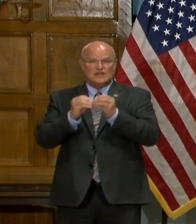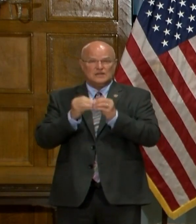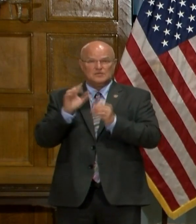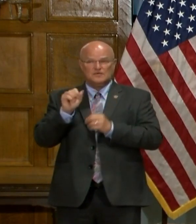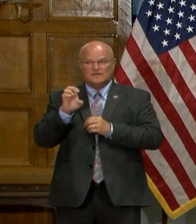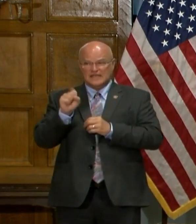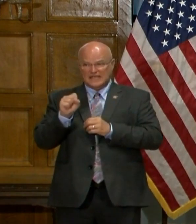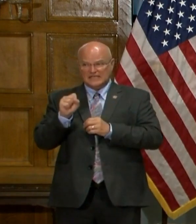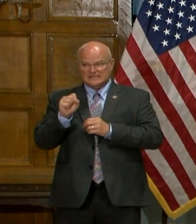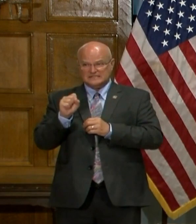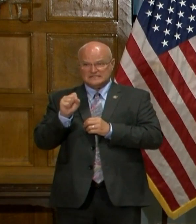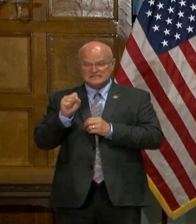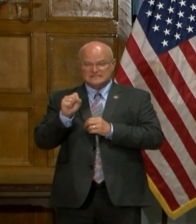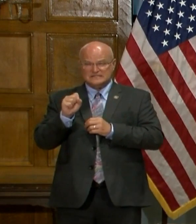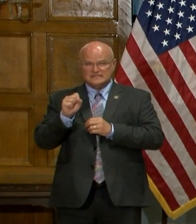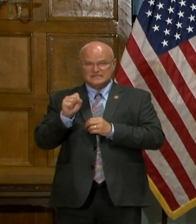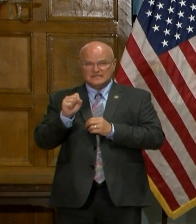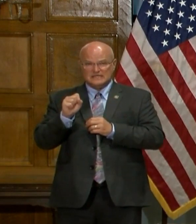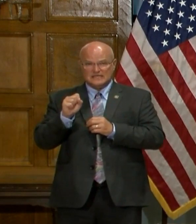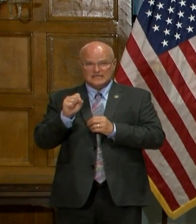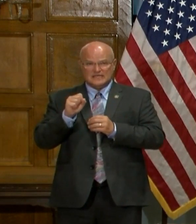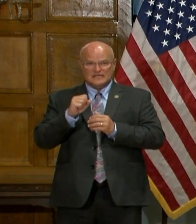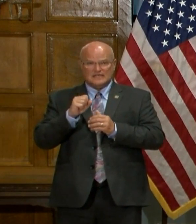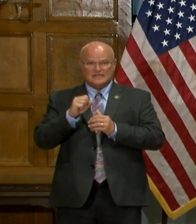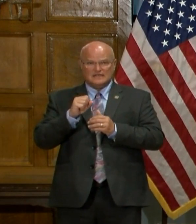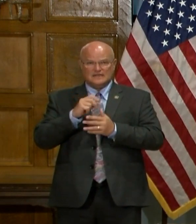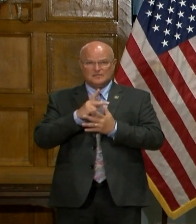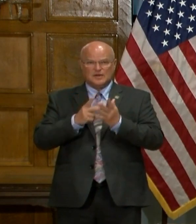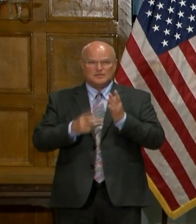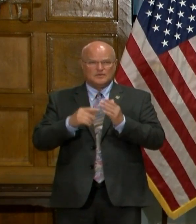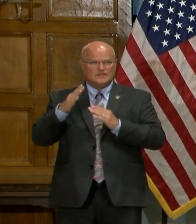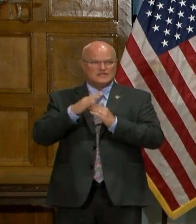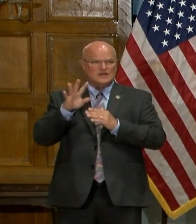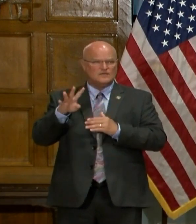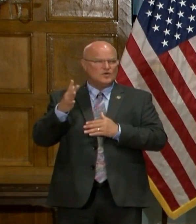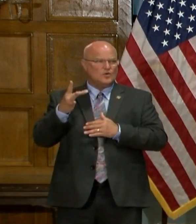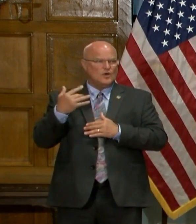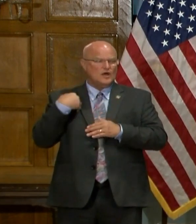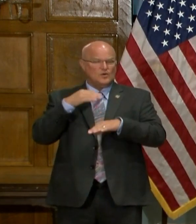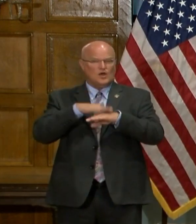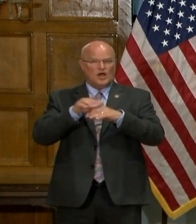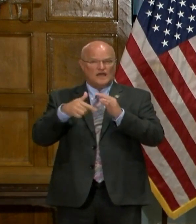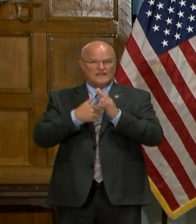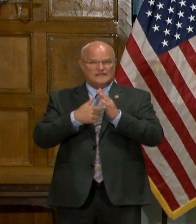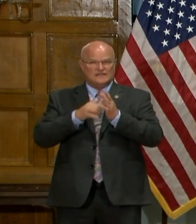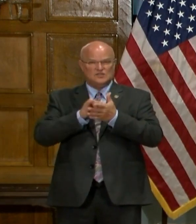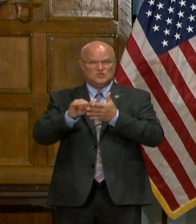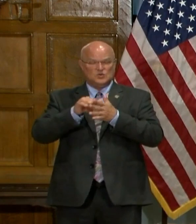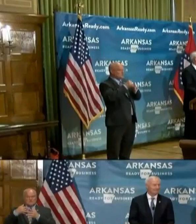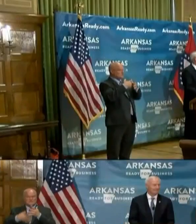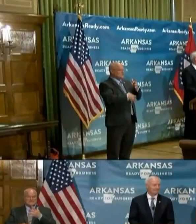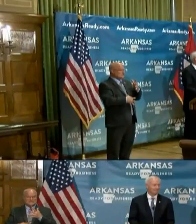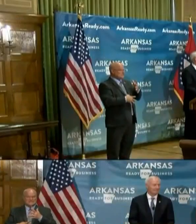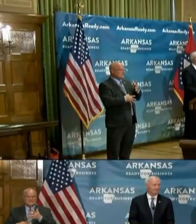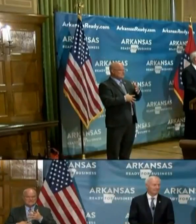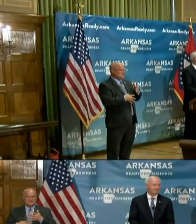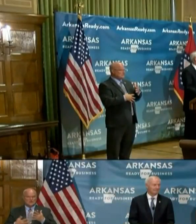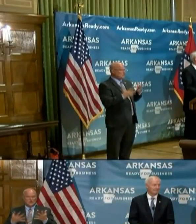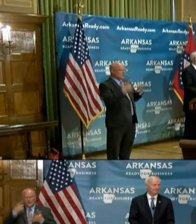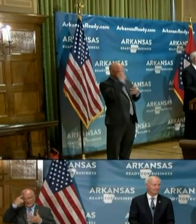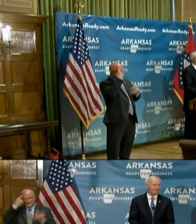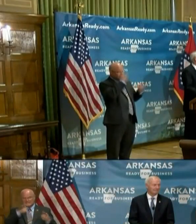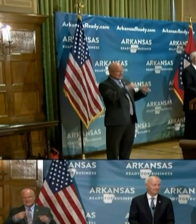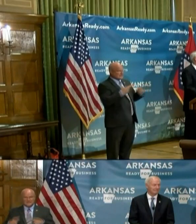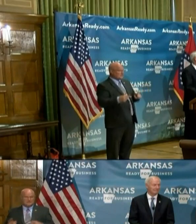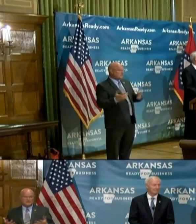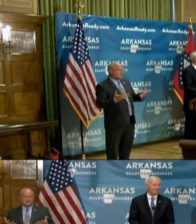number of cases compared to our population. We're like right there in the top 4, which is why we're on New York's list. Why do you think